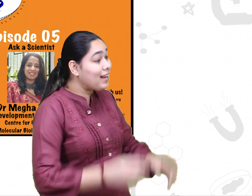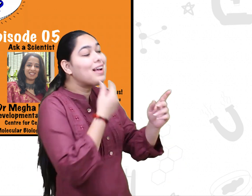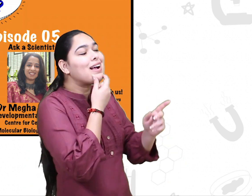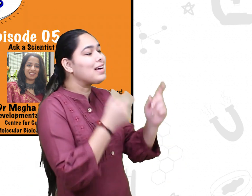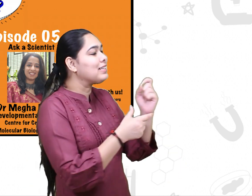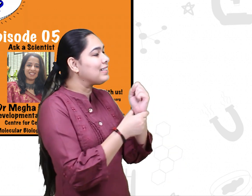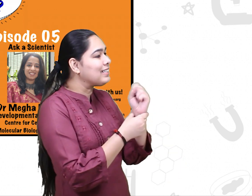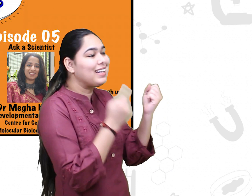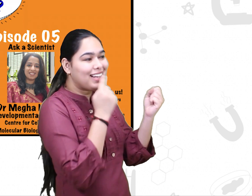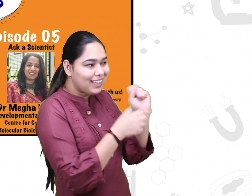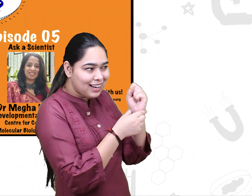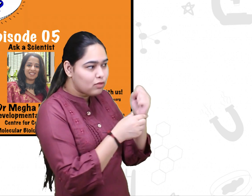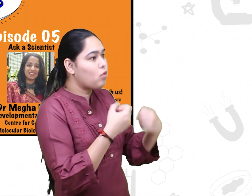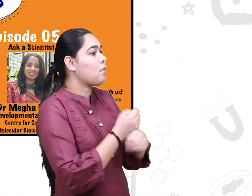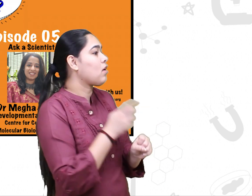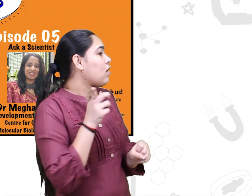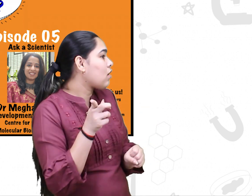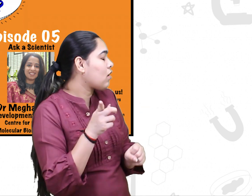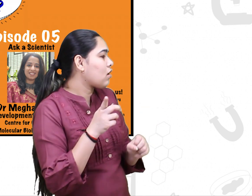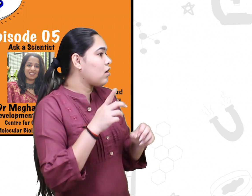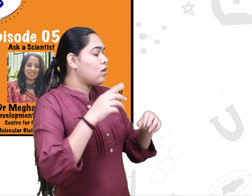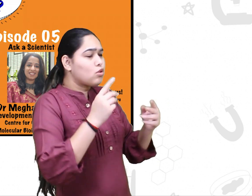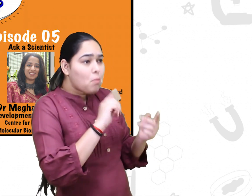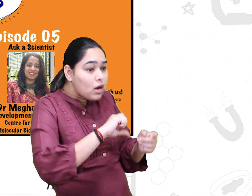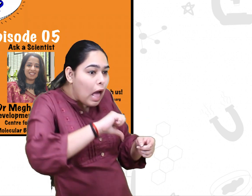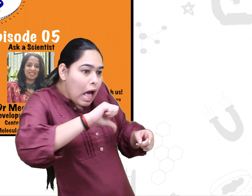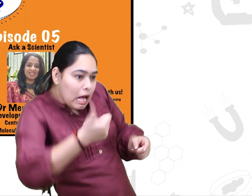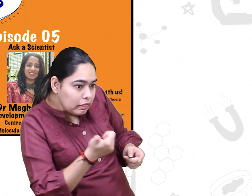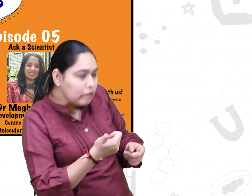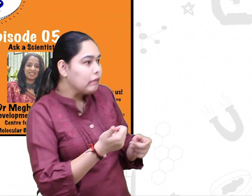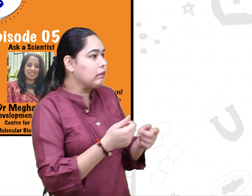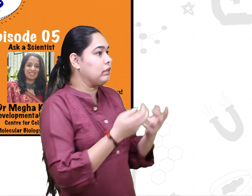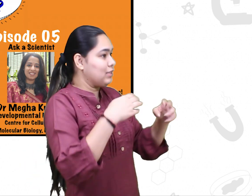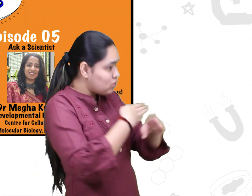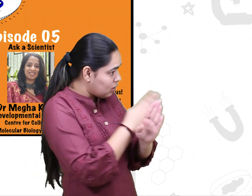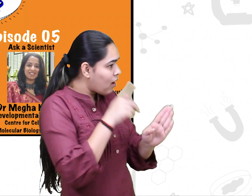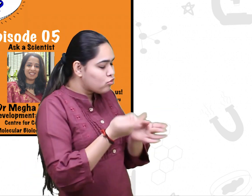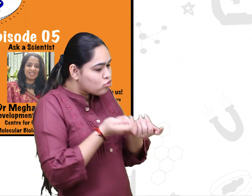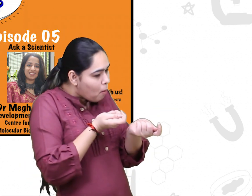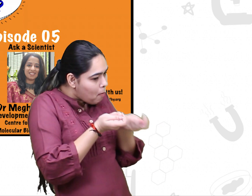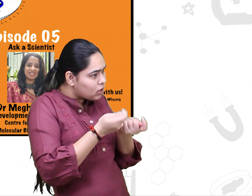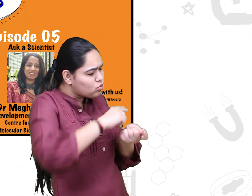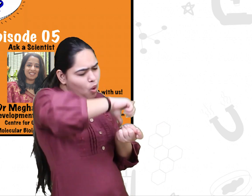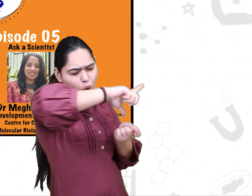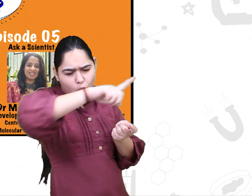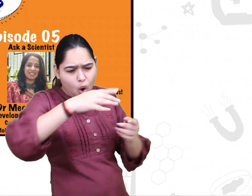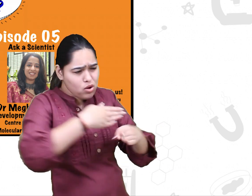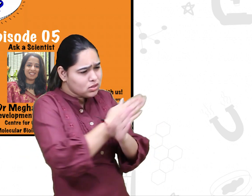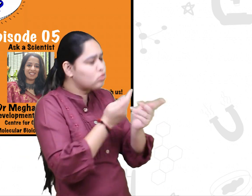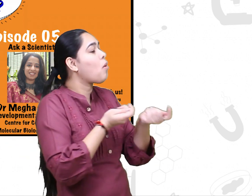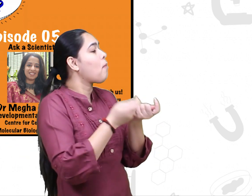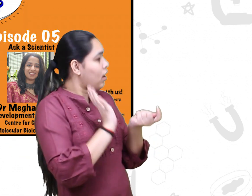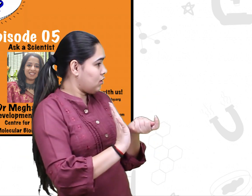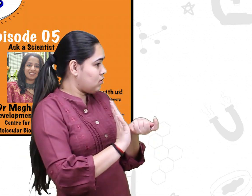is one gene that helps in the development of toes and another that helps in development of bones of